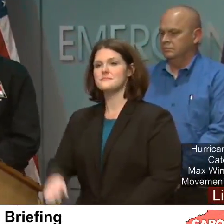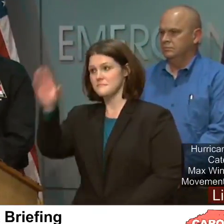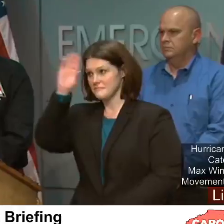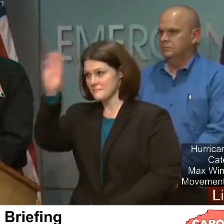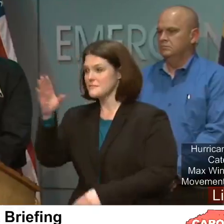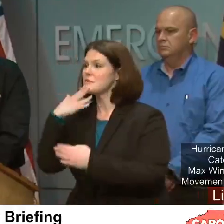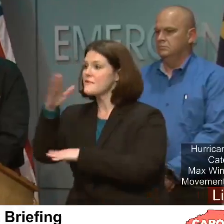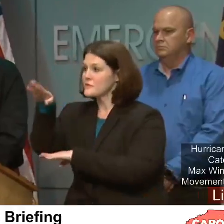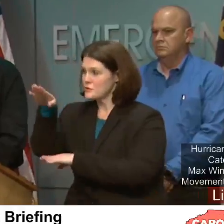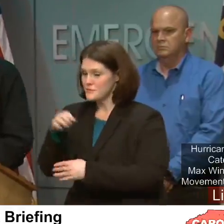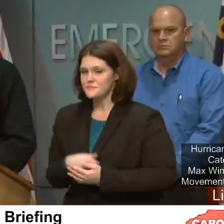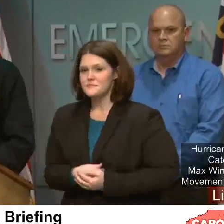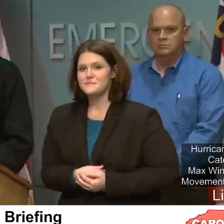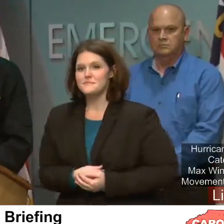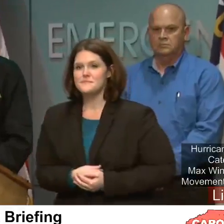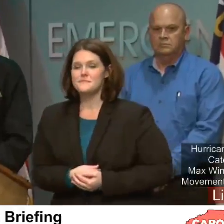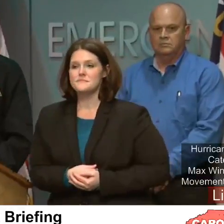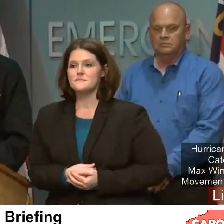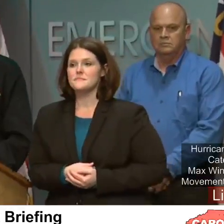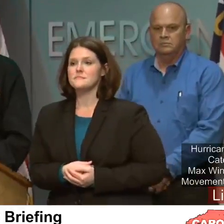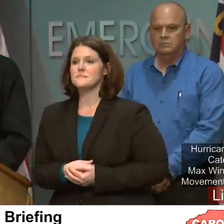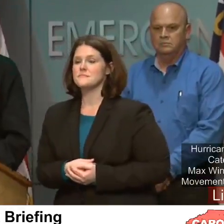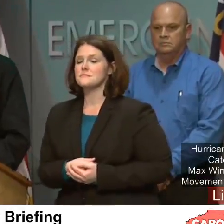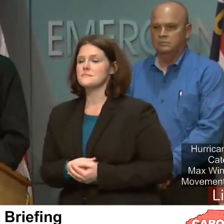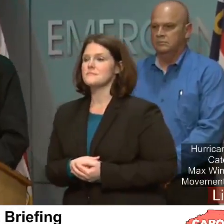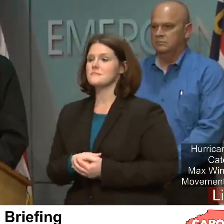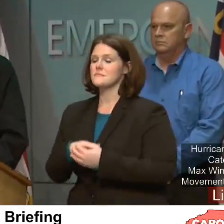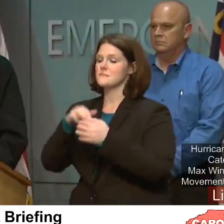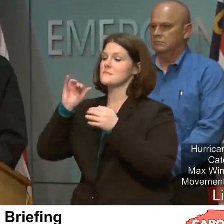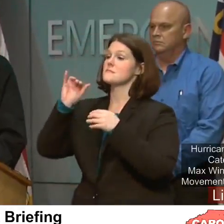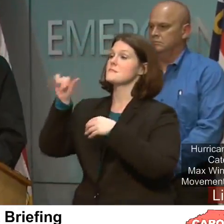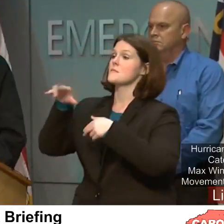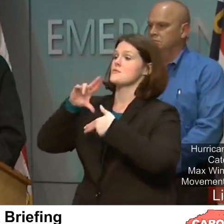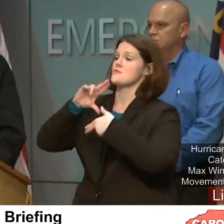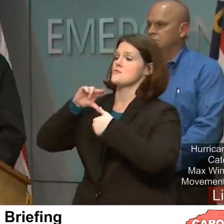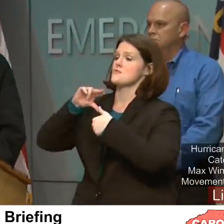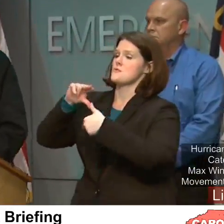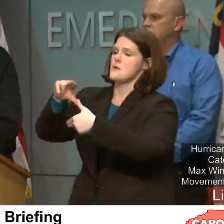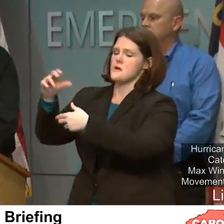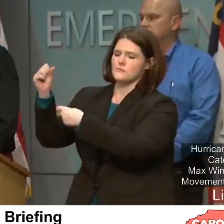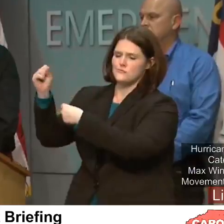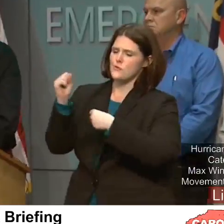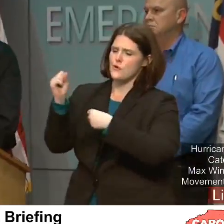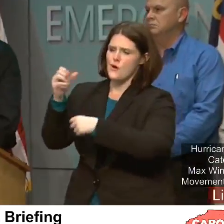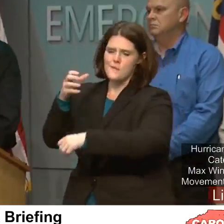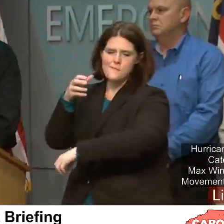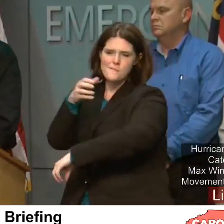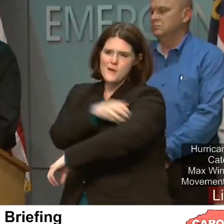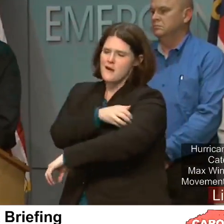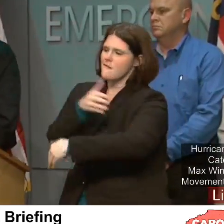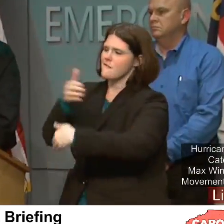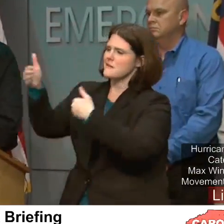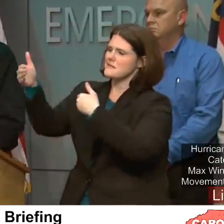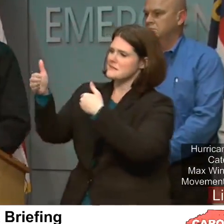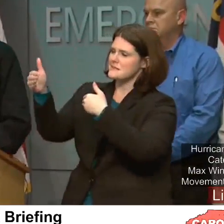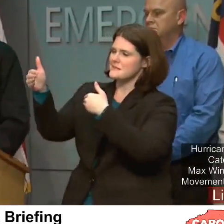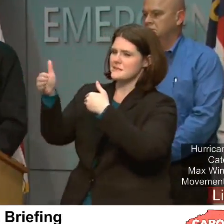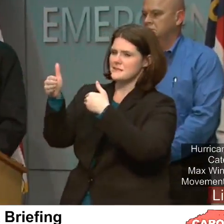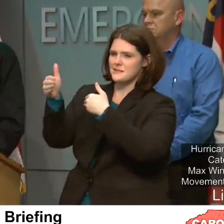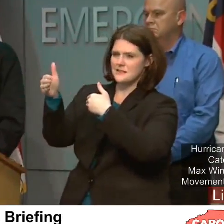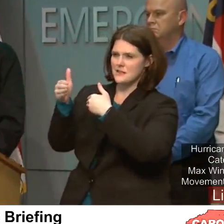Good afternoon, everyone. A powerful, damaging hurricane is hours away from our